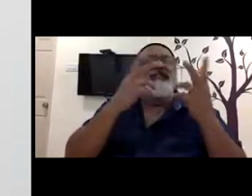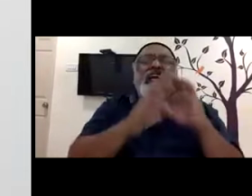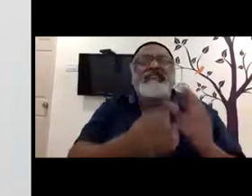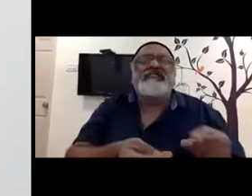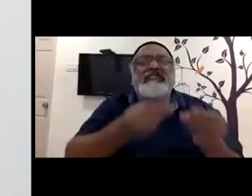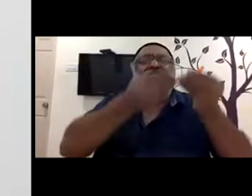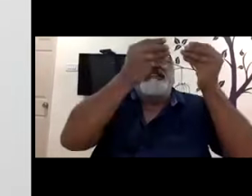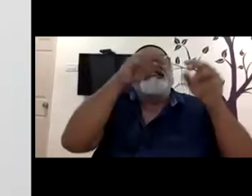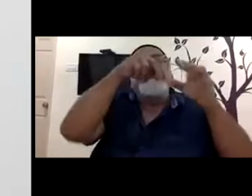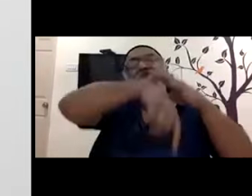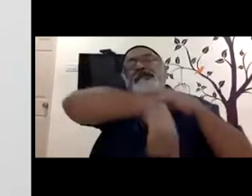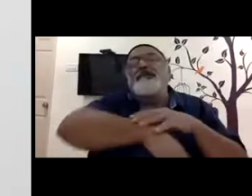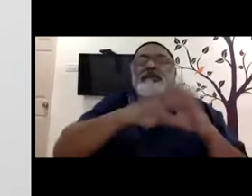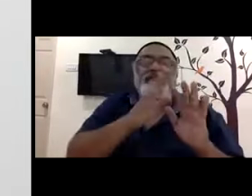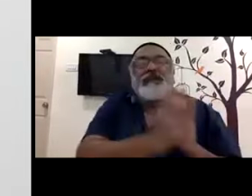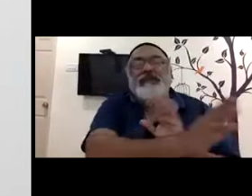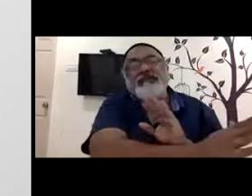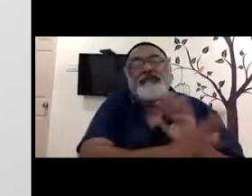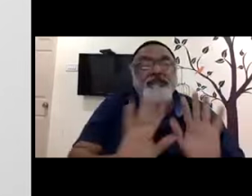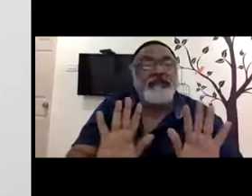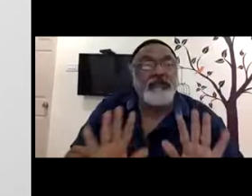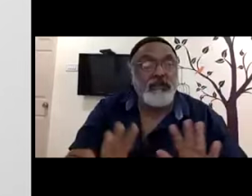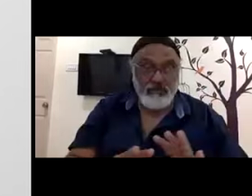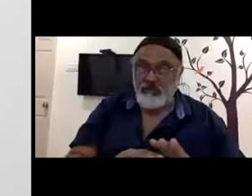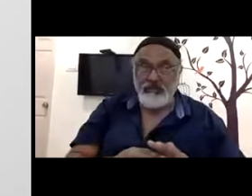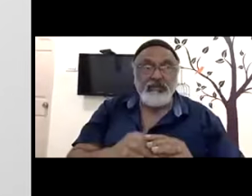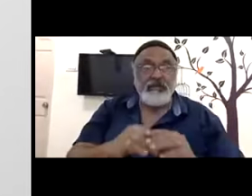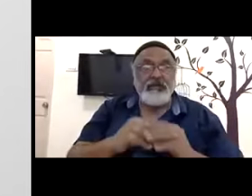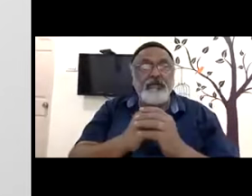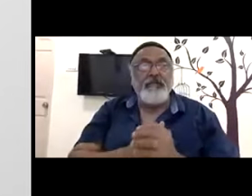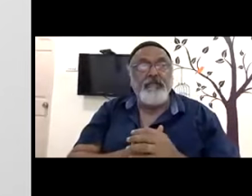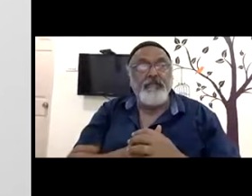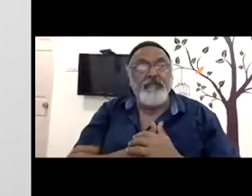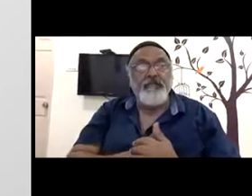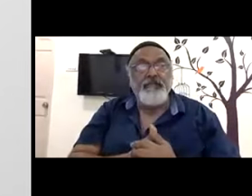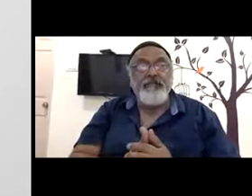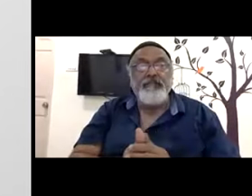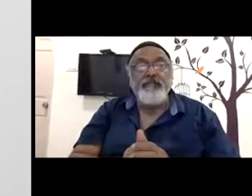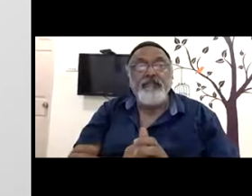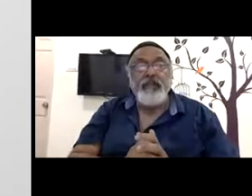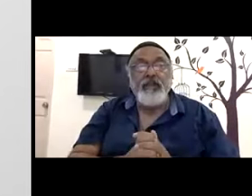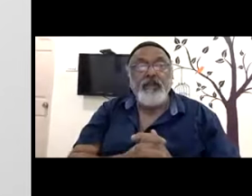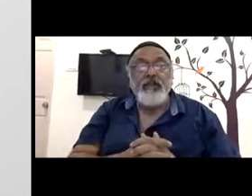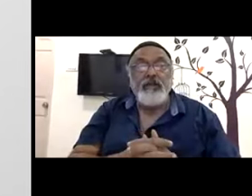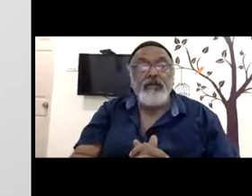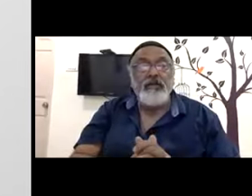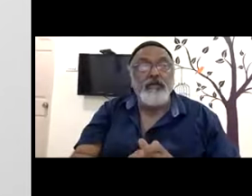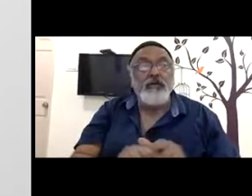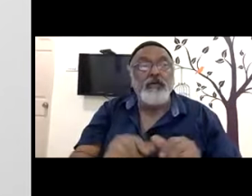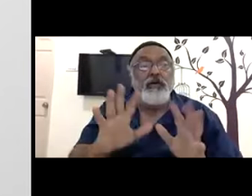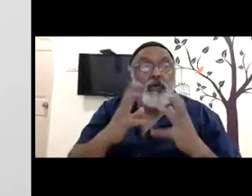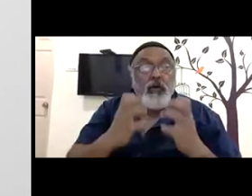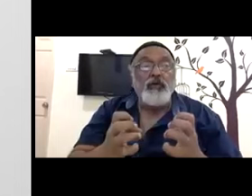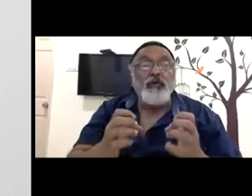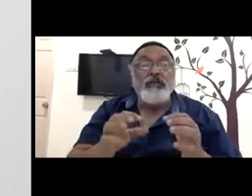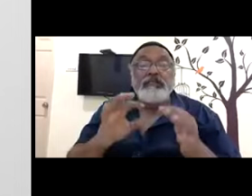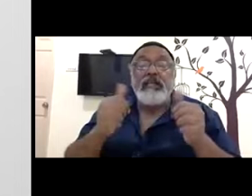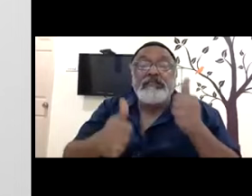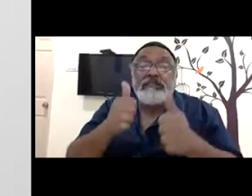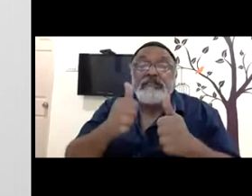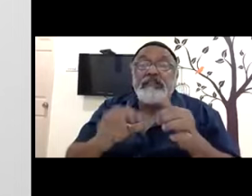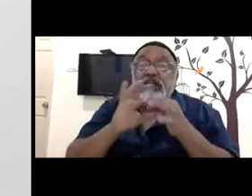then between which we will establish or we intend to establish or test the relationship. Variables may be dependent